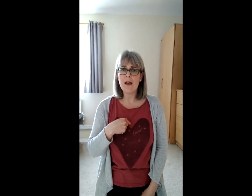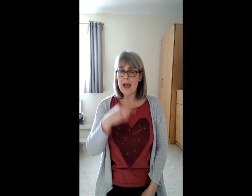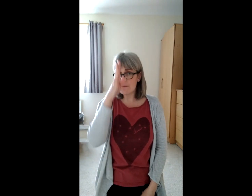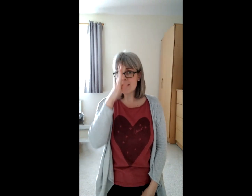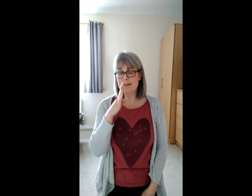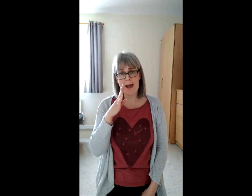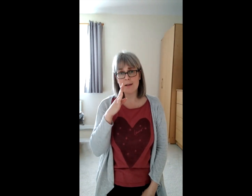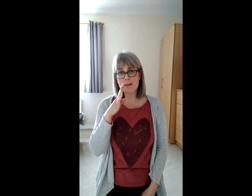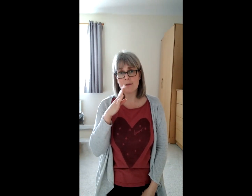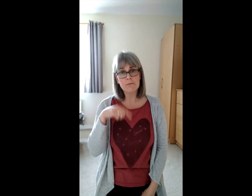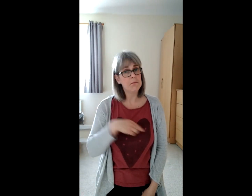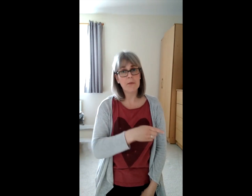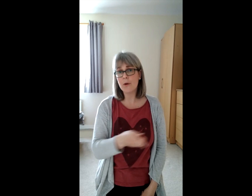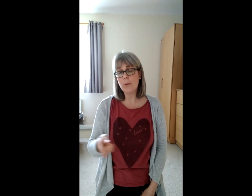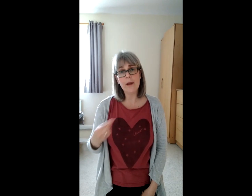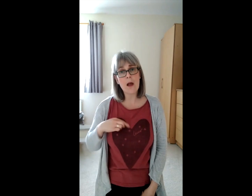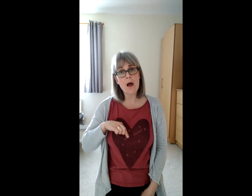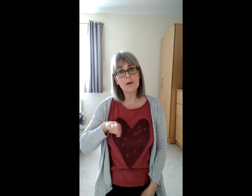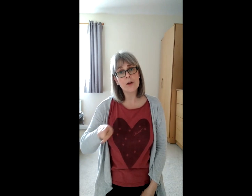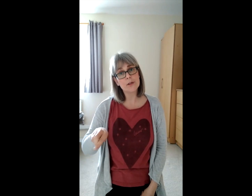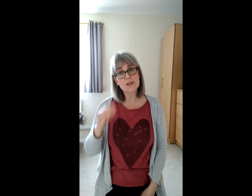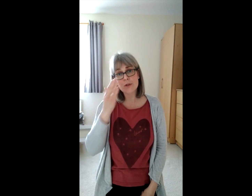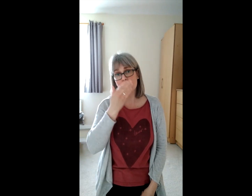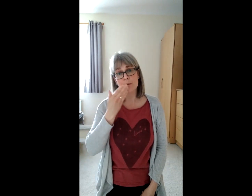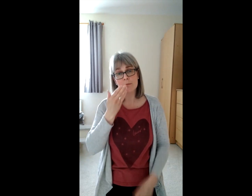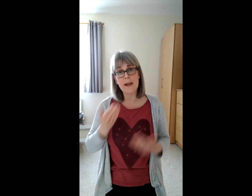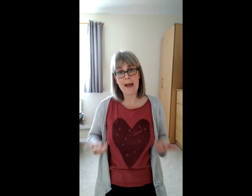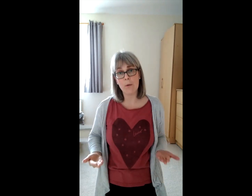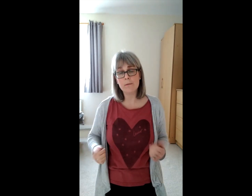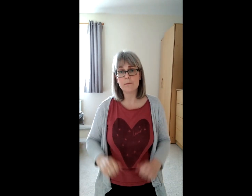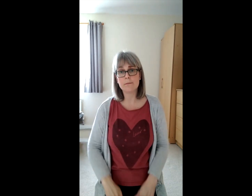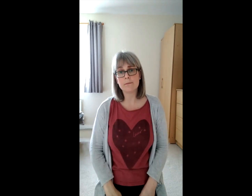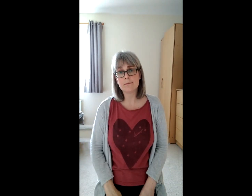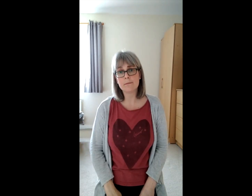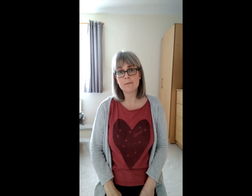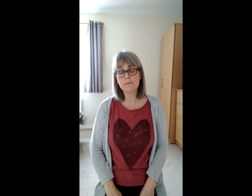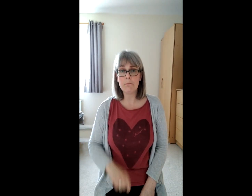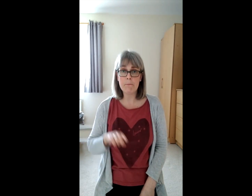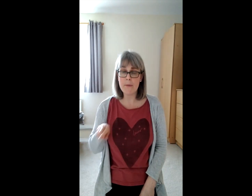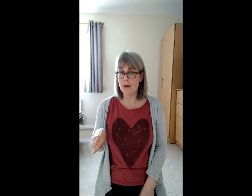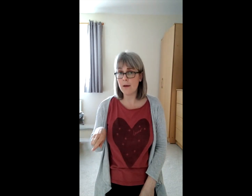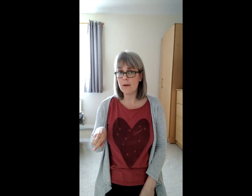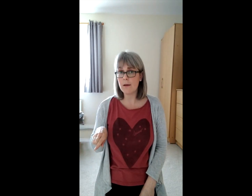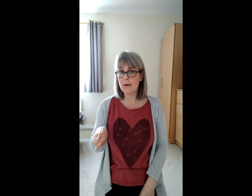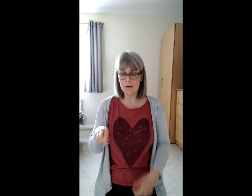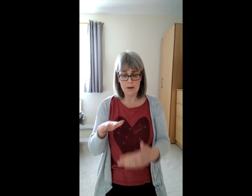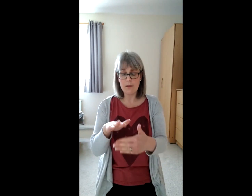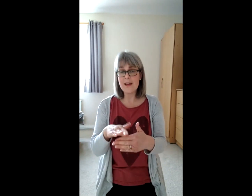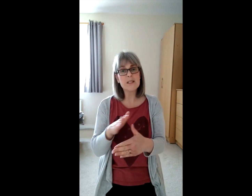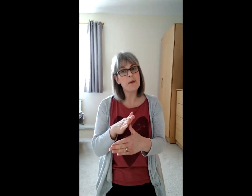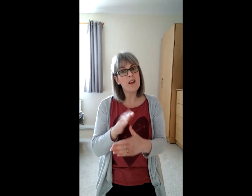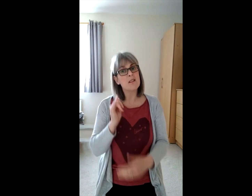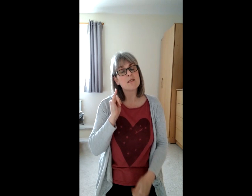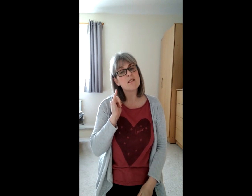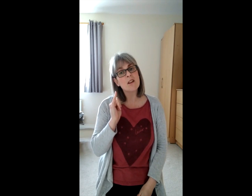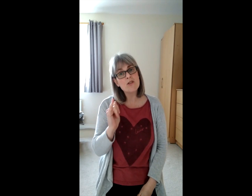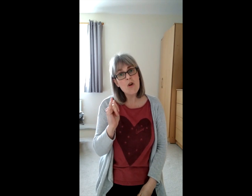I'm sad that we can't go to school now, but that's because there's a